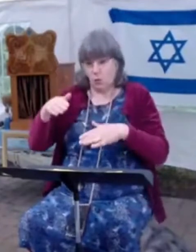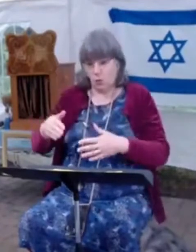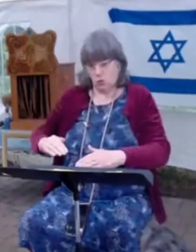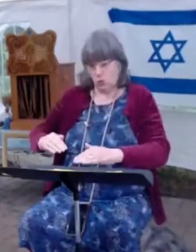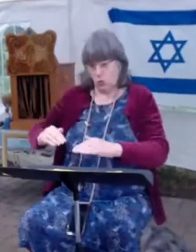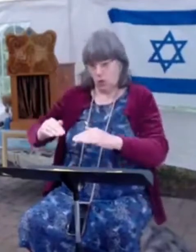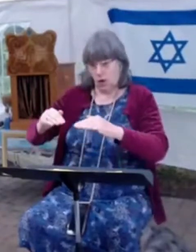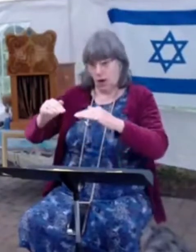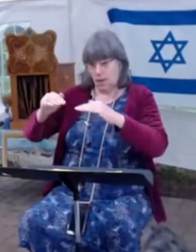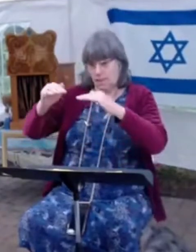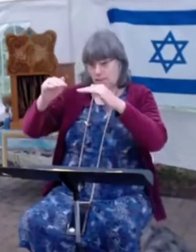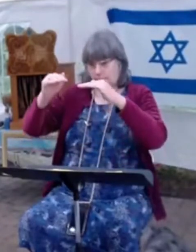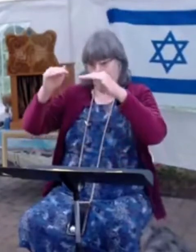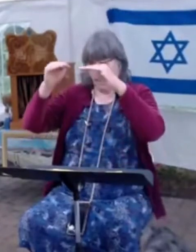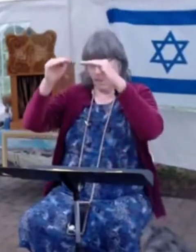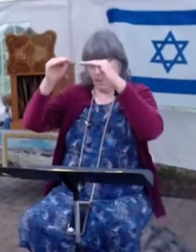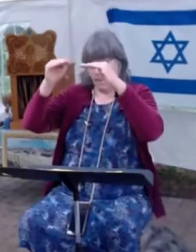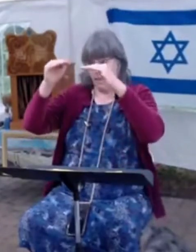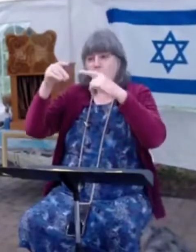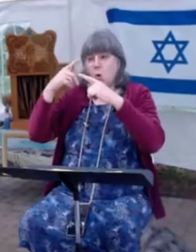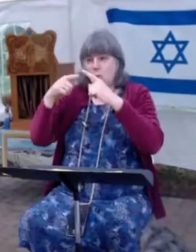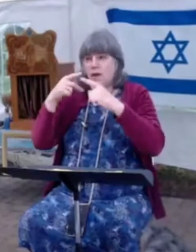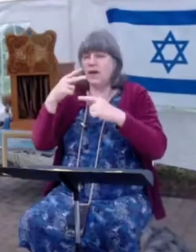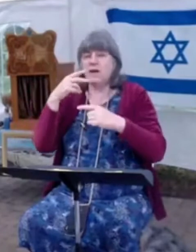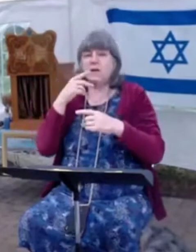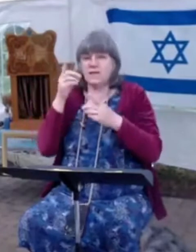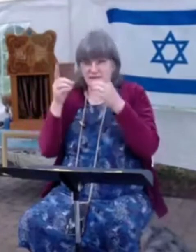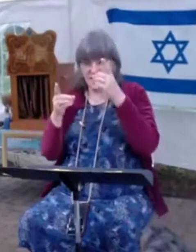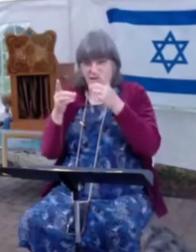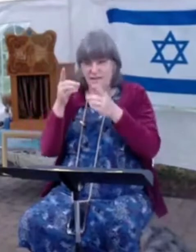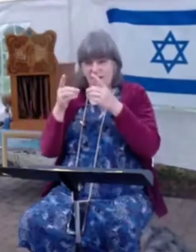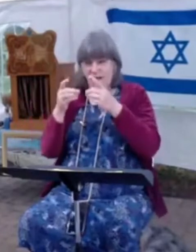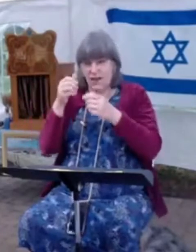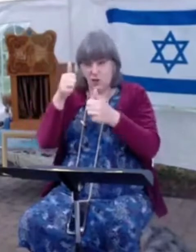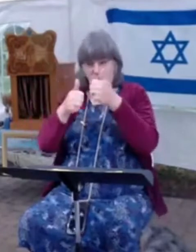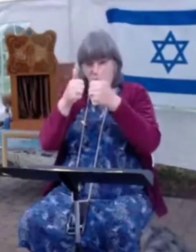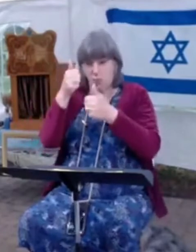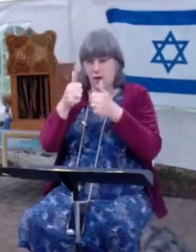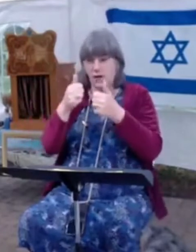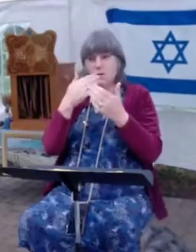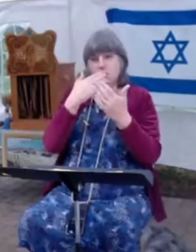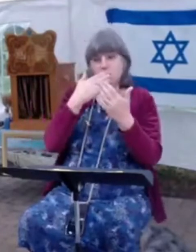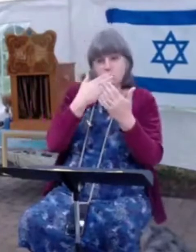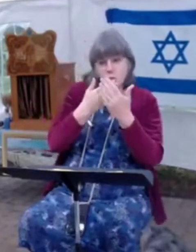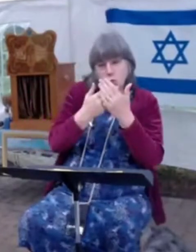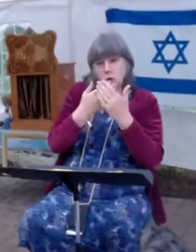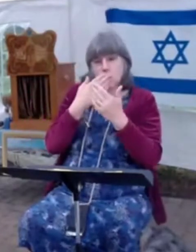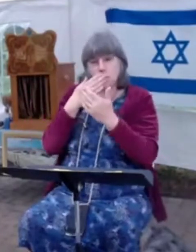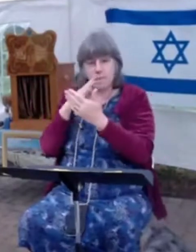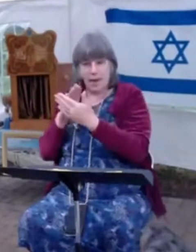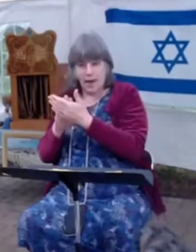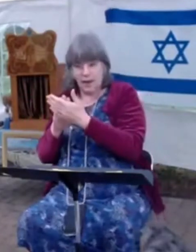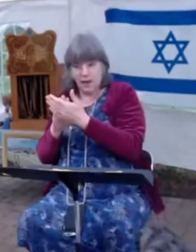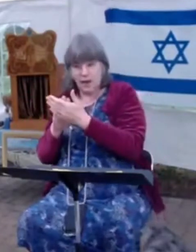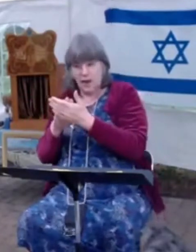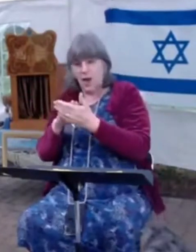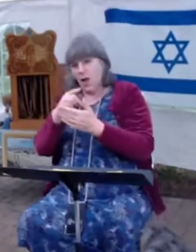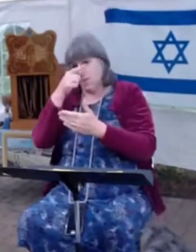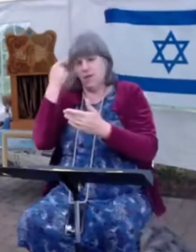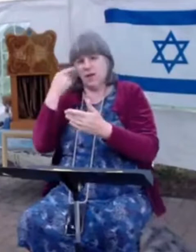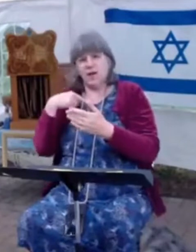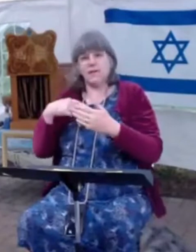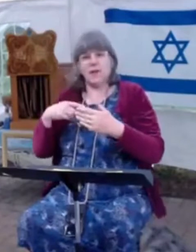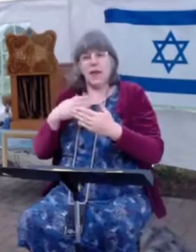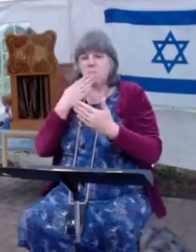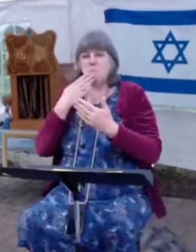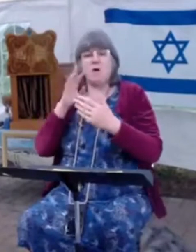those years in which he could discern which was good, he became a virtuous man, and as he was himself of an